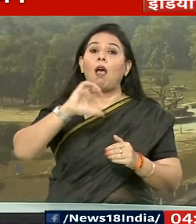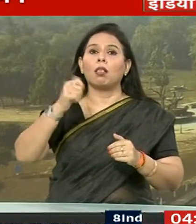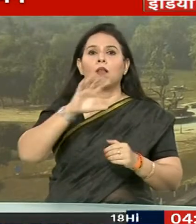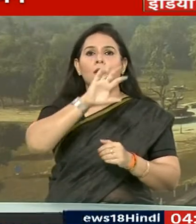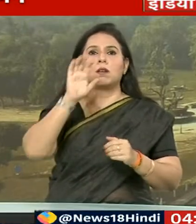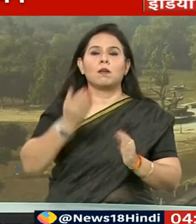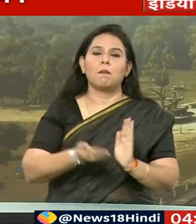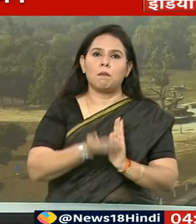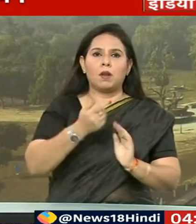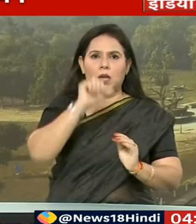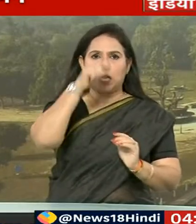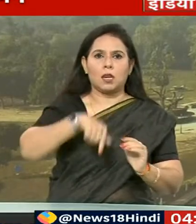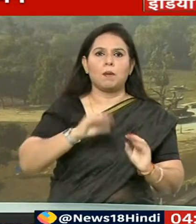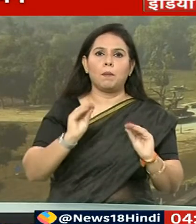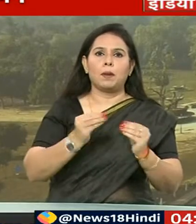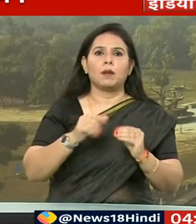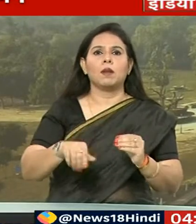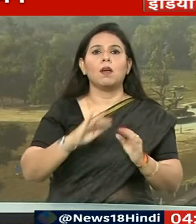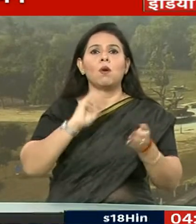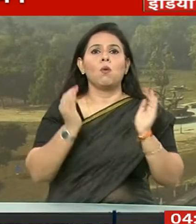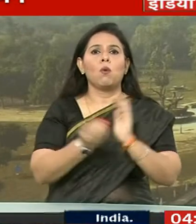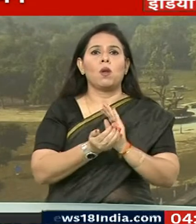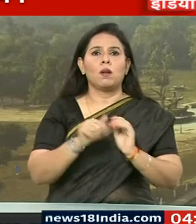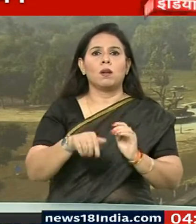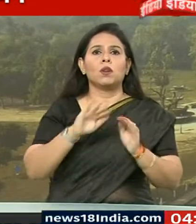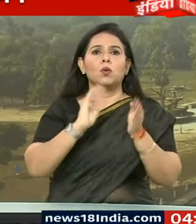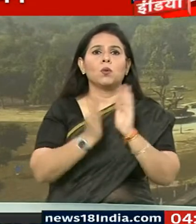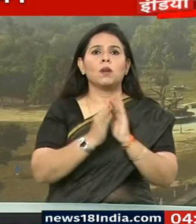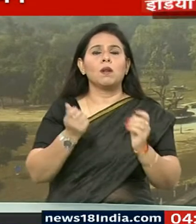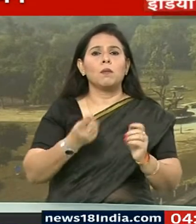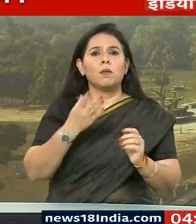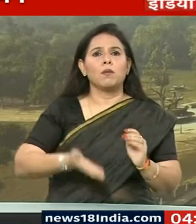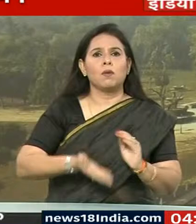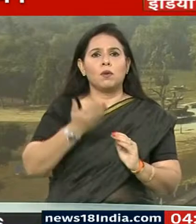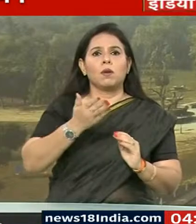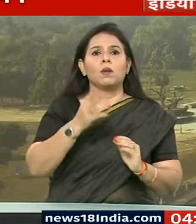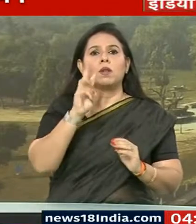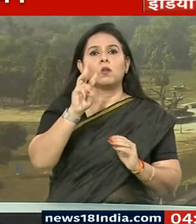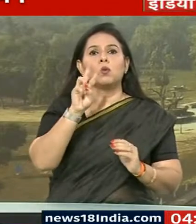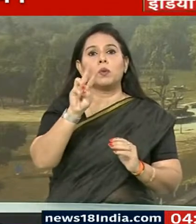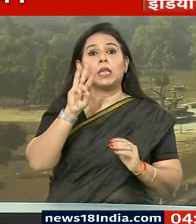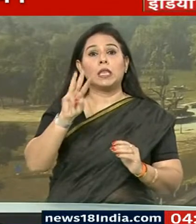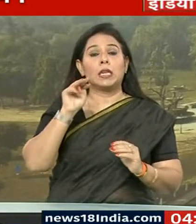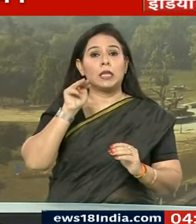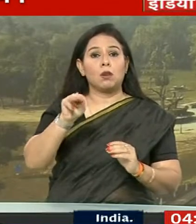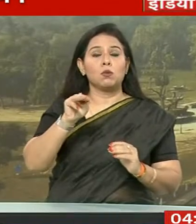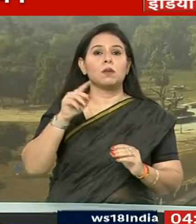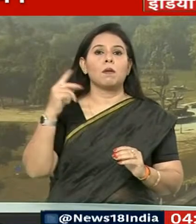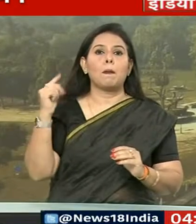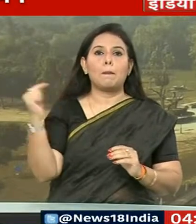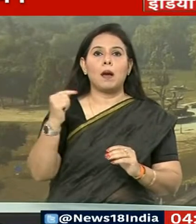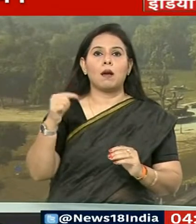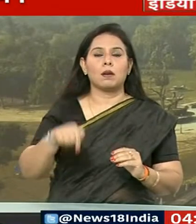other countries across the world. The total number of cases in the country has crossed 23,000 mark.